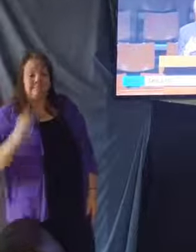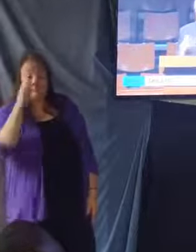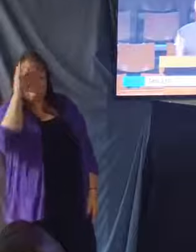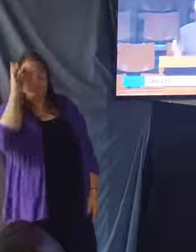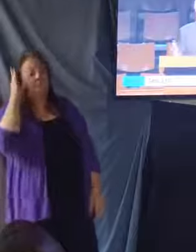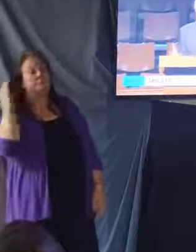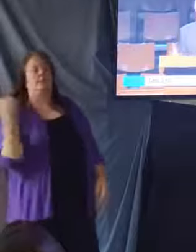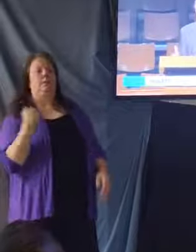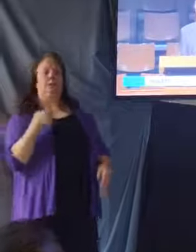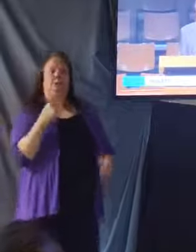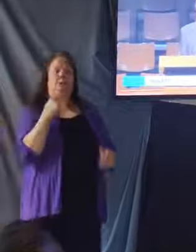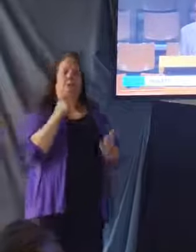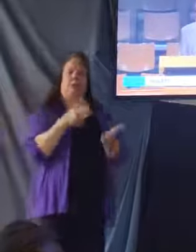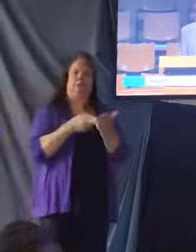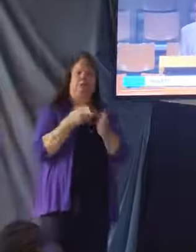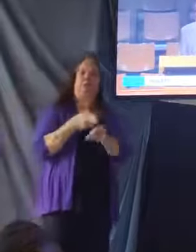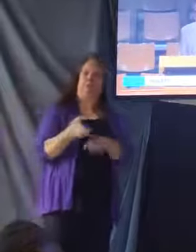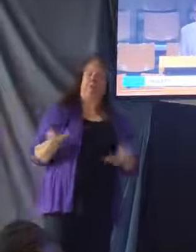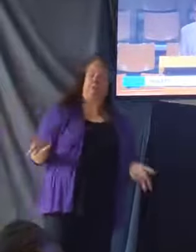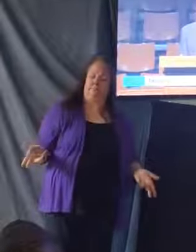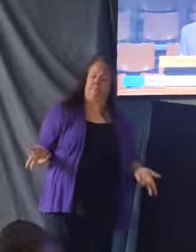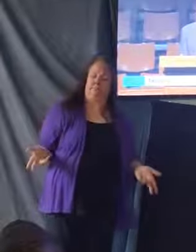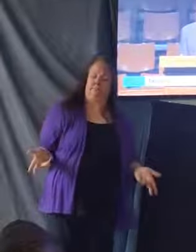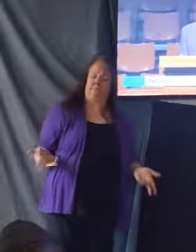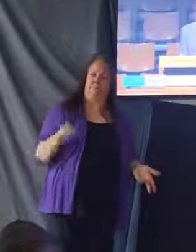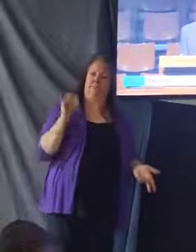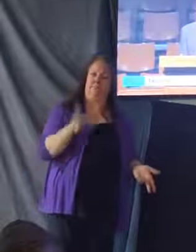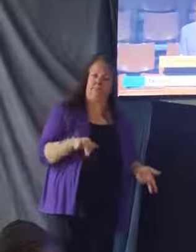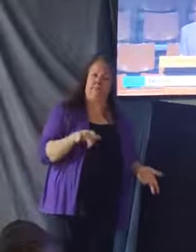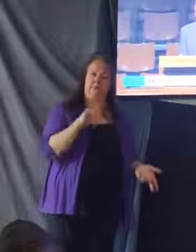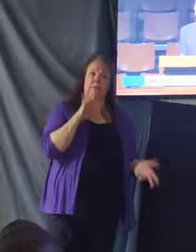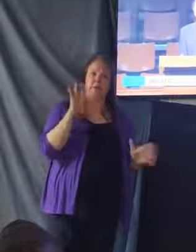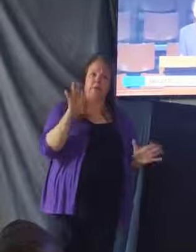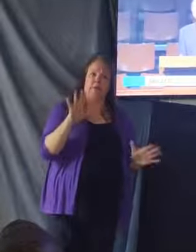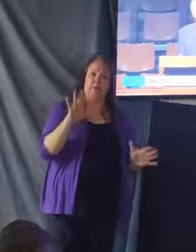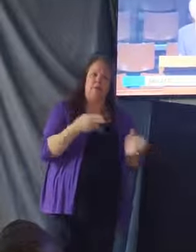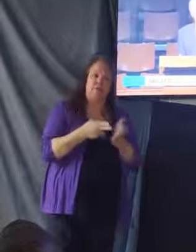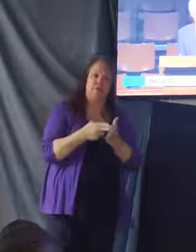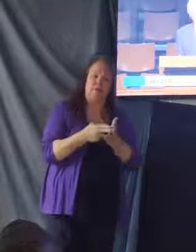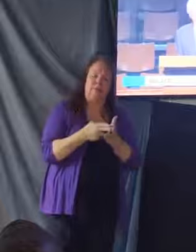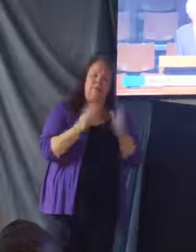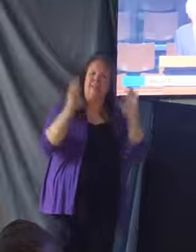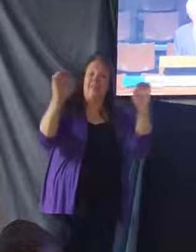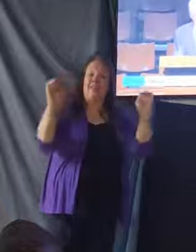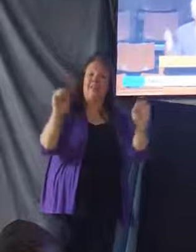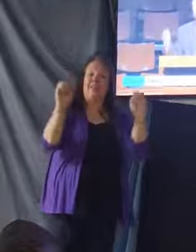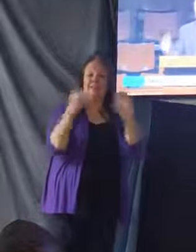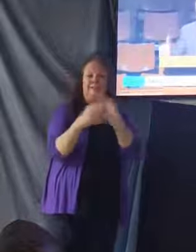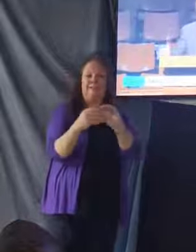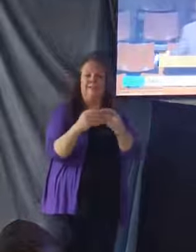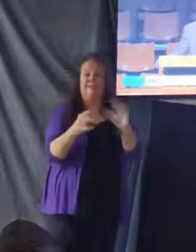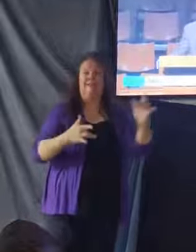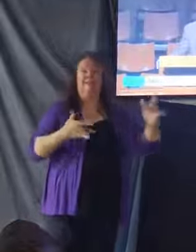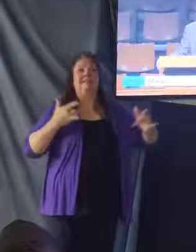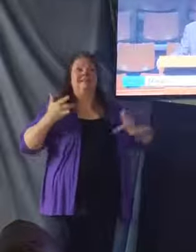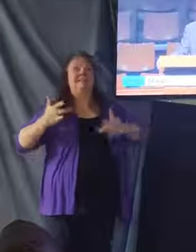We have to have reality. These are great truths. Easter's message is